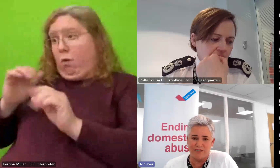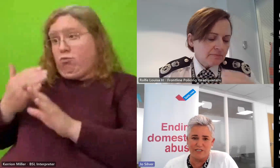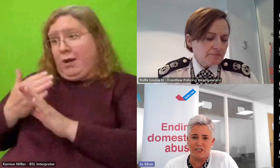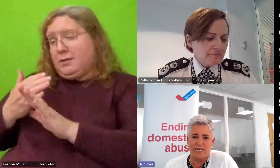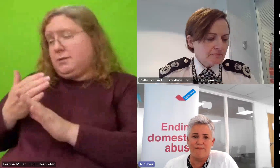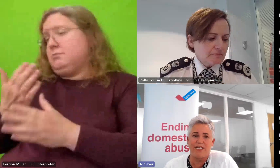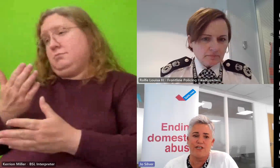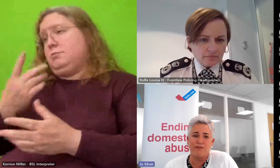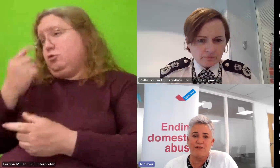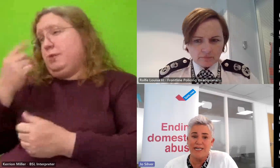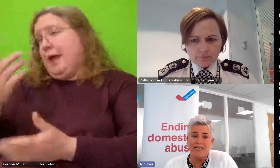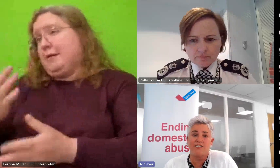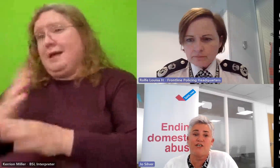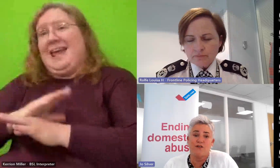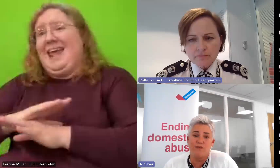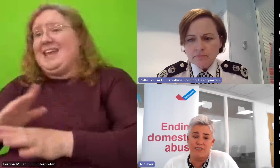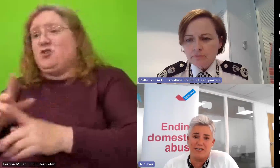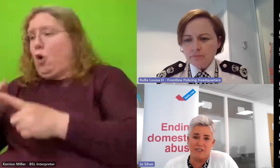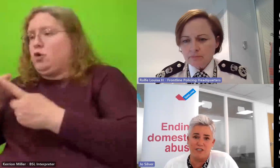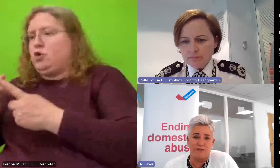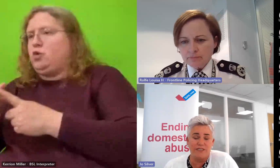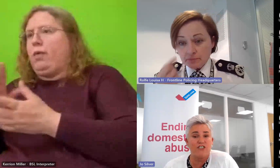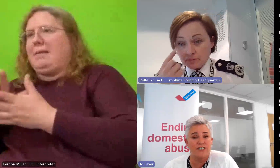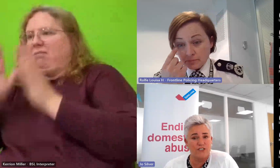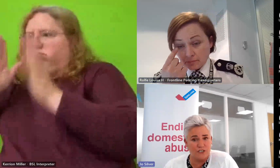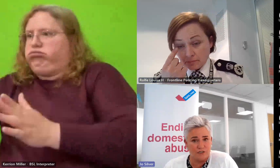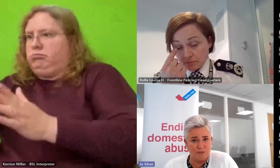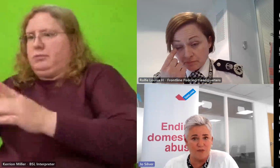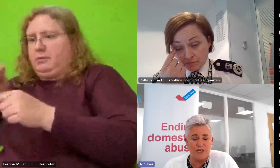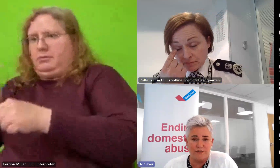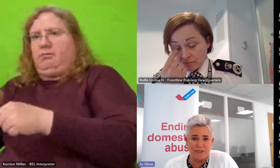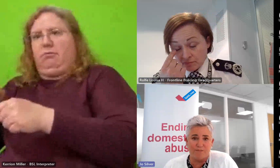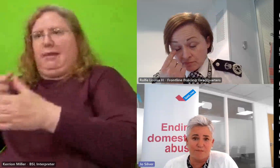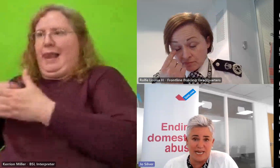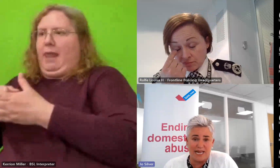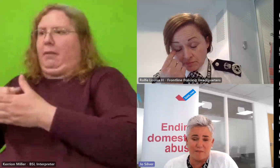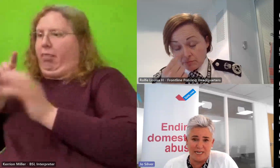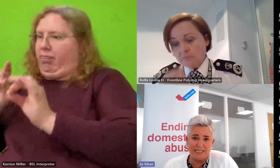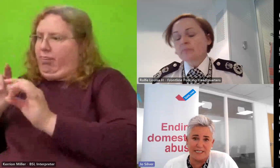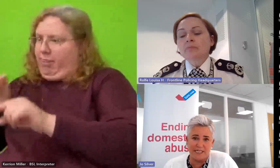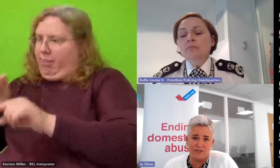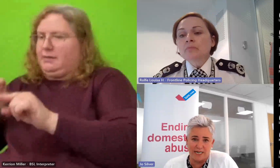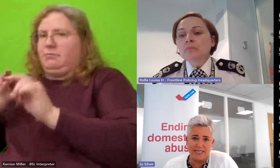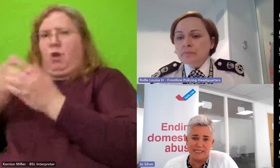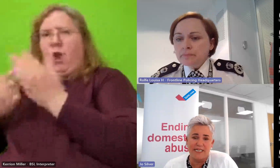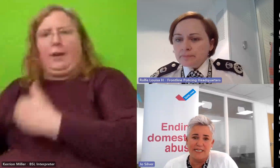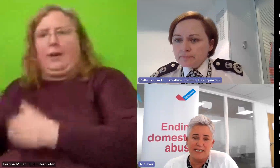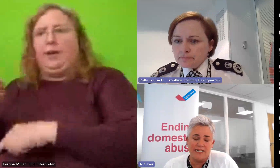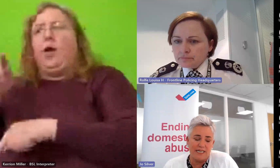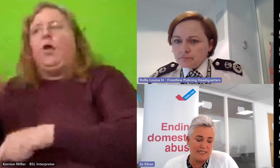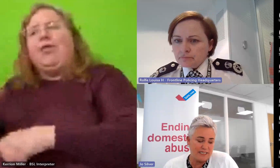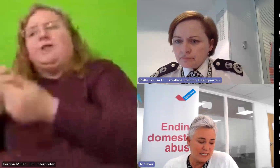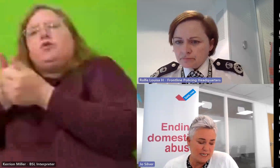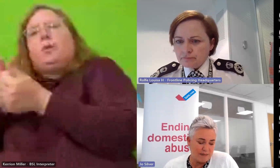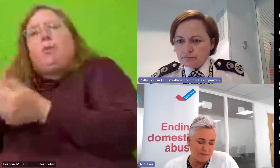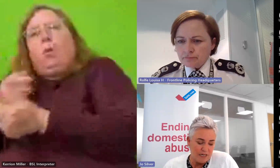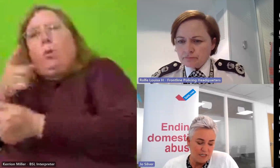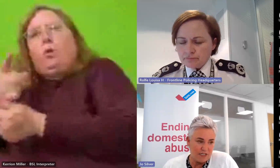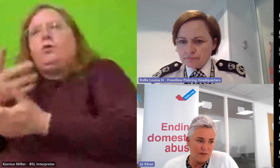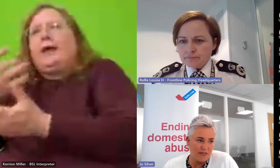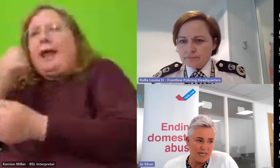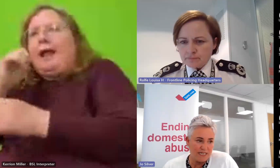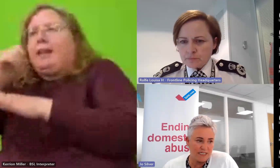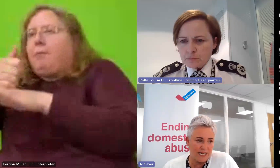been a tool that should limit you. It's always been a tool that just should support you to get the basics right at the